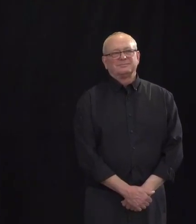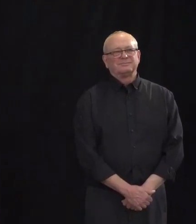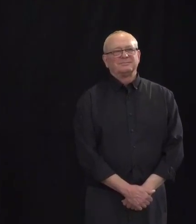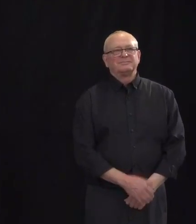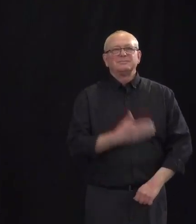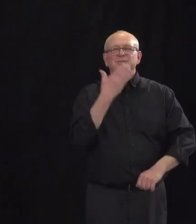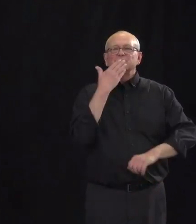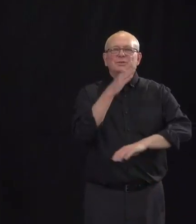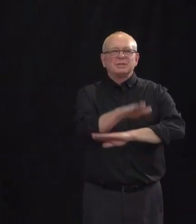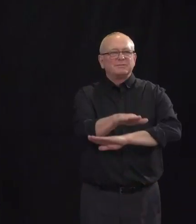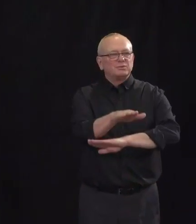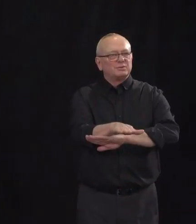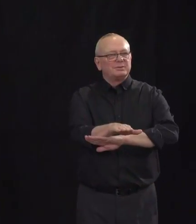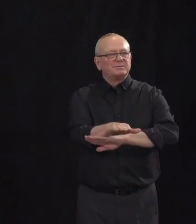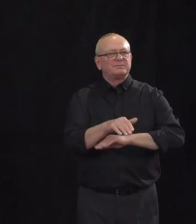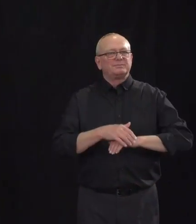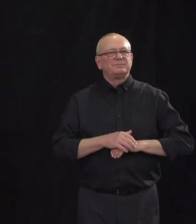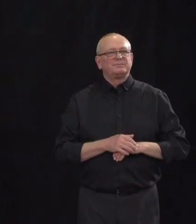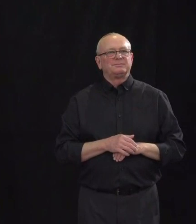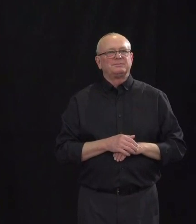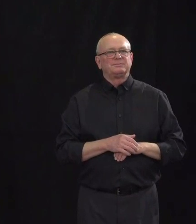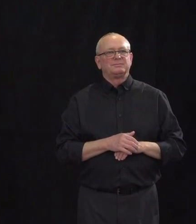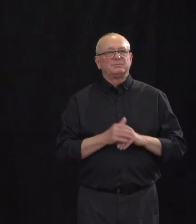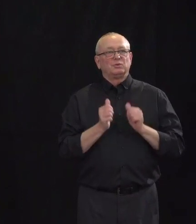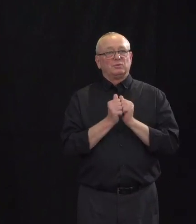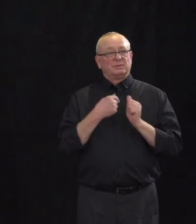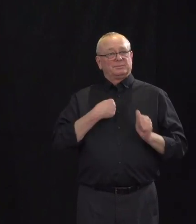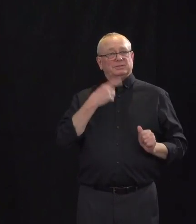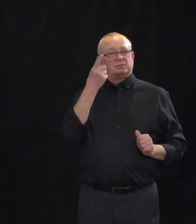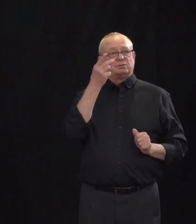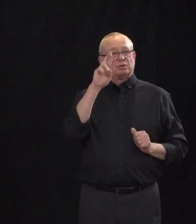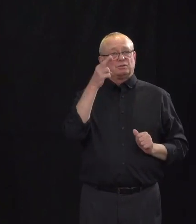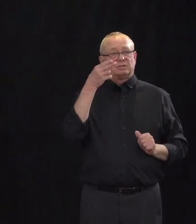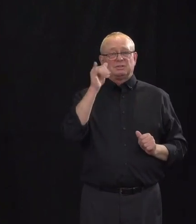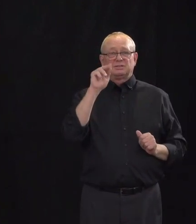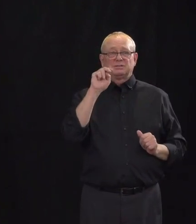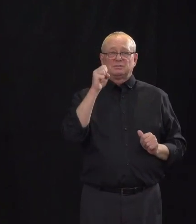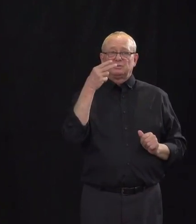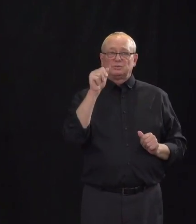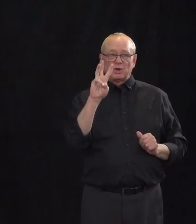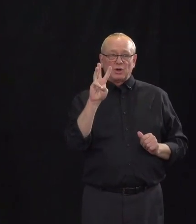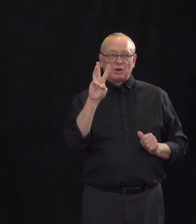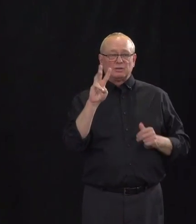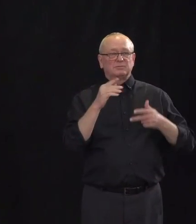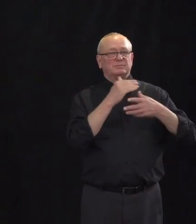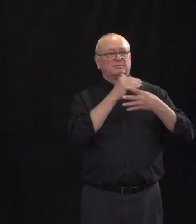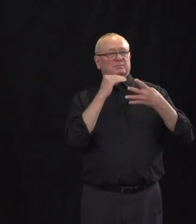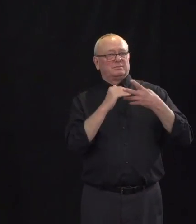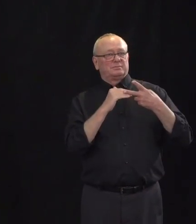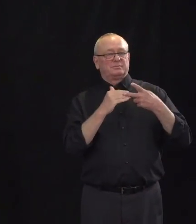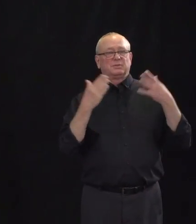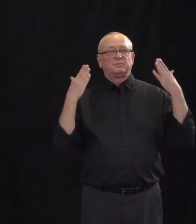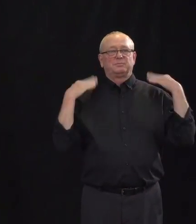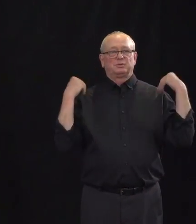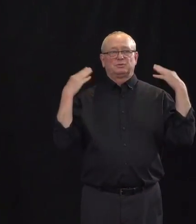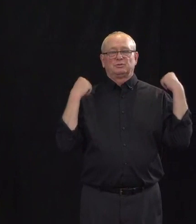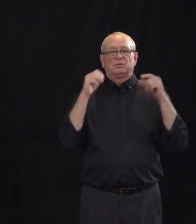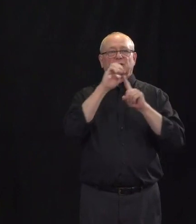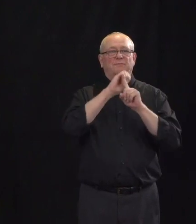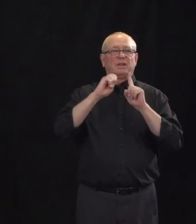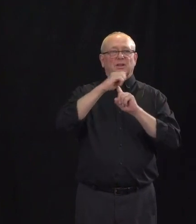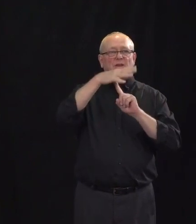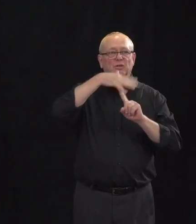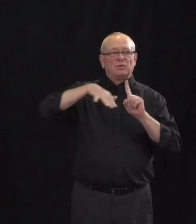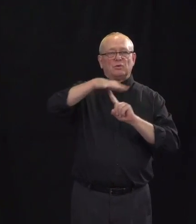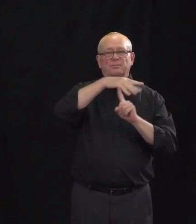Good afternoon. I'm pleased to be joined by Dr. Deena Hinshaw, as well as by Minister of Environment and Parks and Government House Leader Jason Nixon and